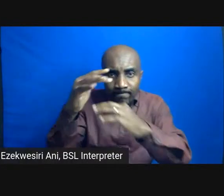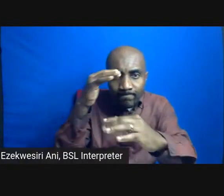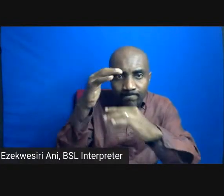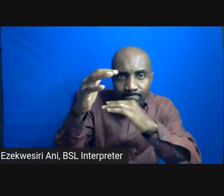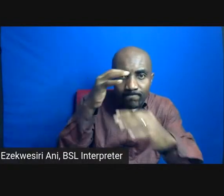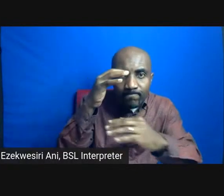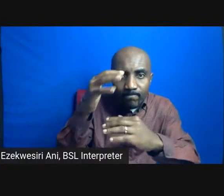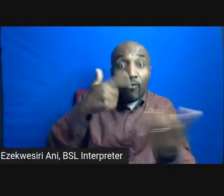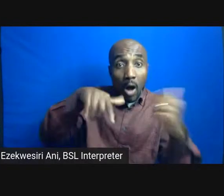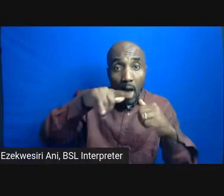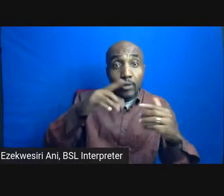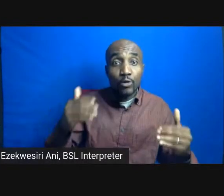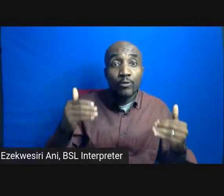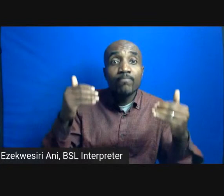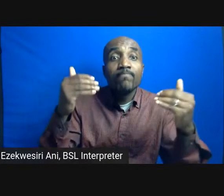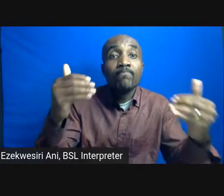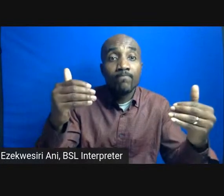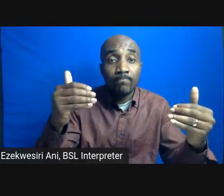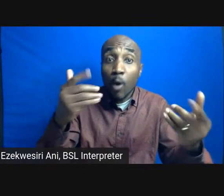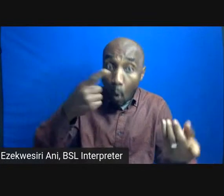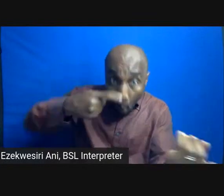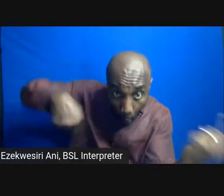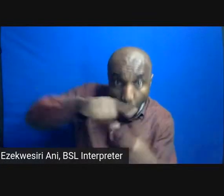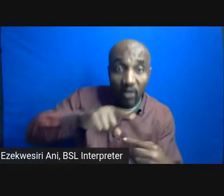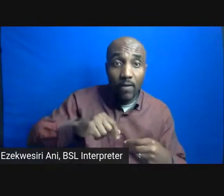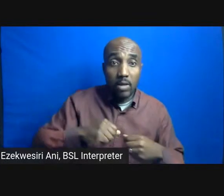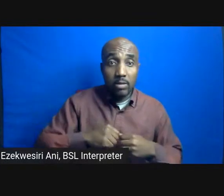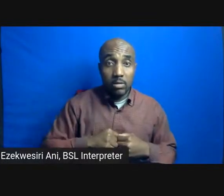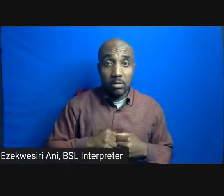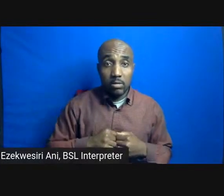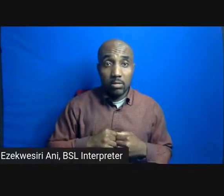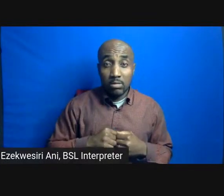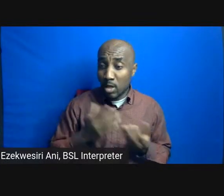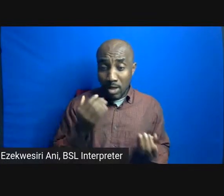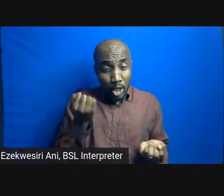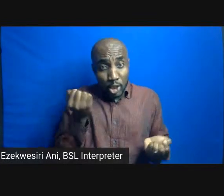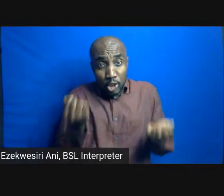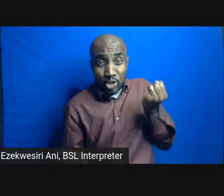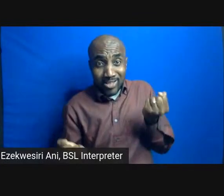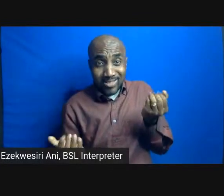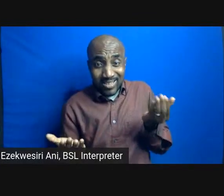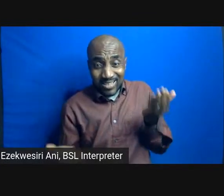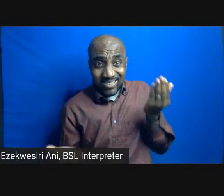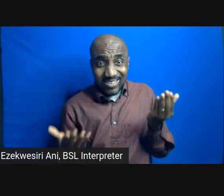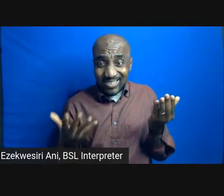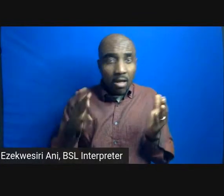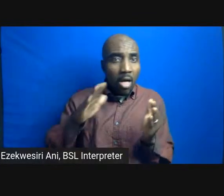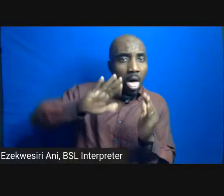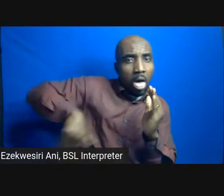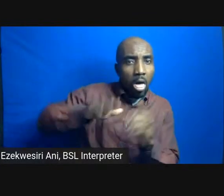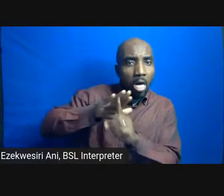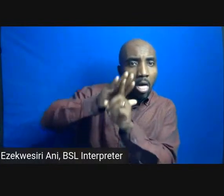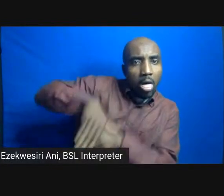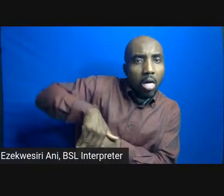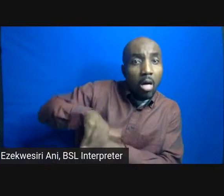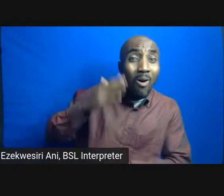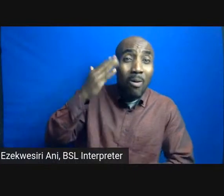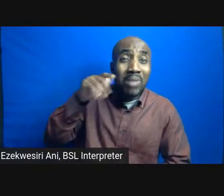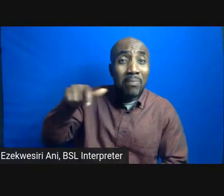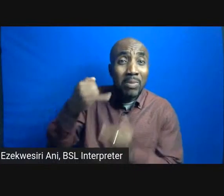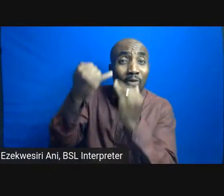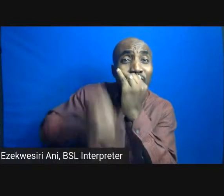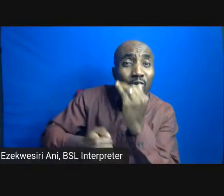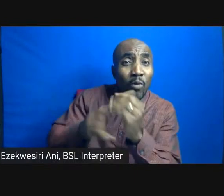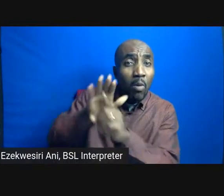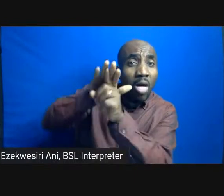all of us. The continued meting of injustice on the most vulnerable, on Black people,